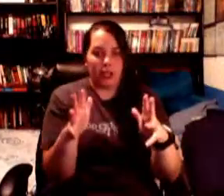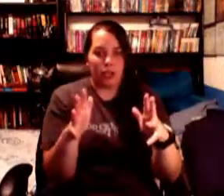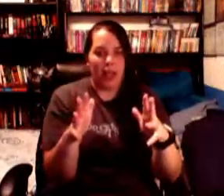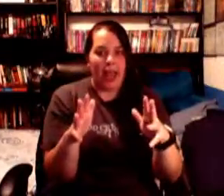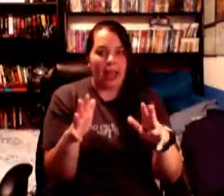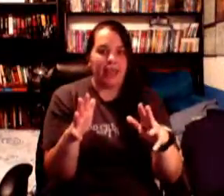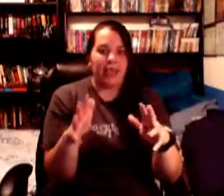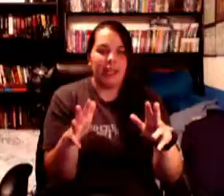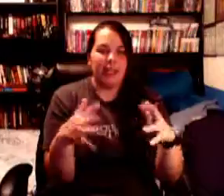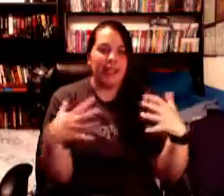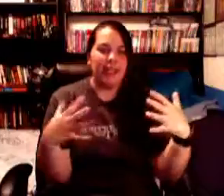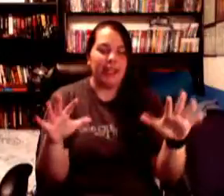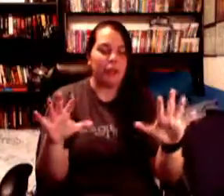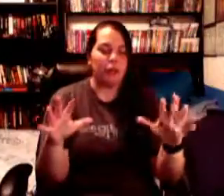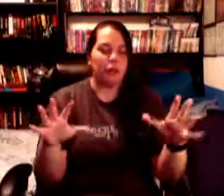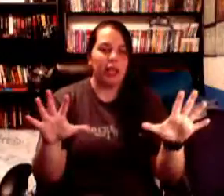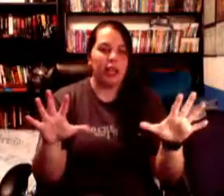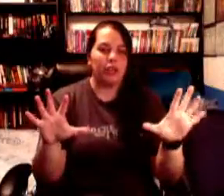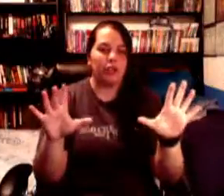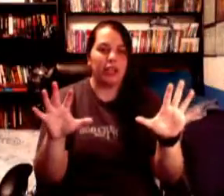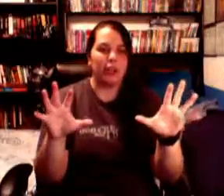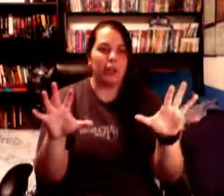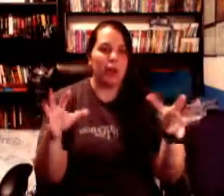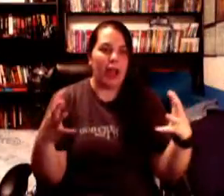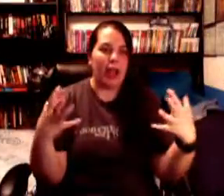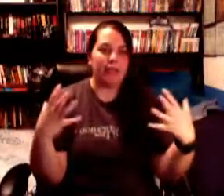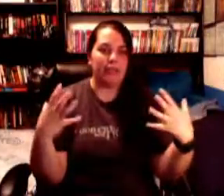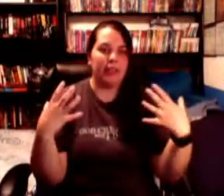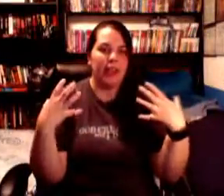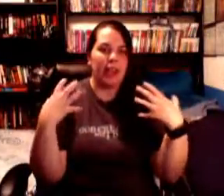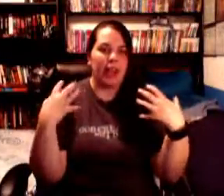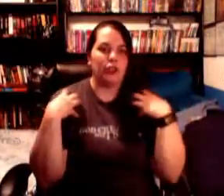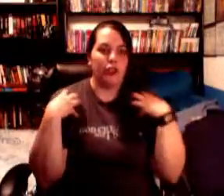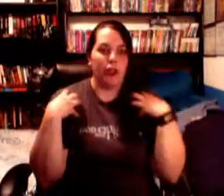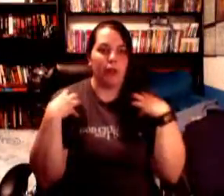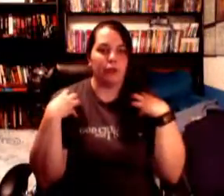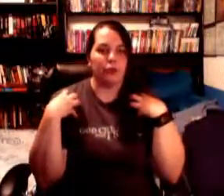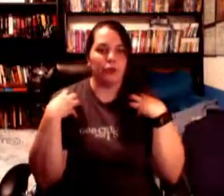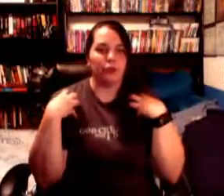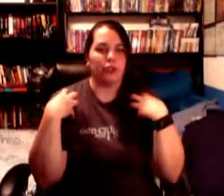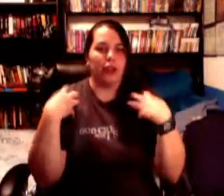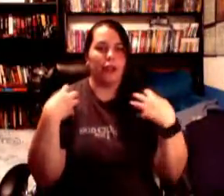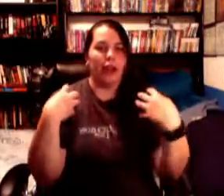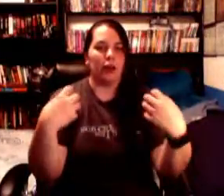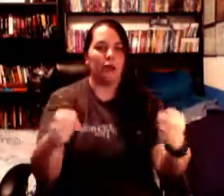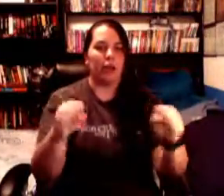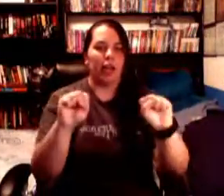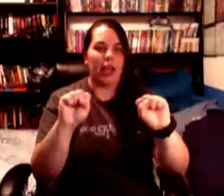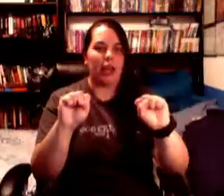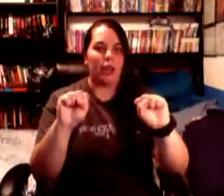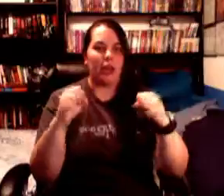Finish, had, healed, and you're going to take your hands and you're going to grab at your shoulders and come out into an